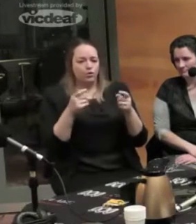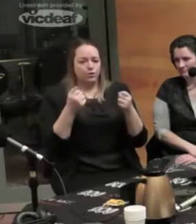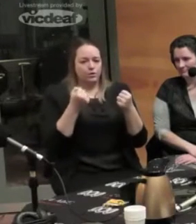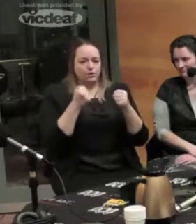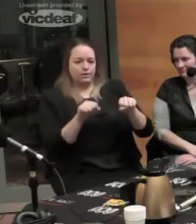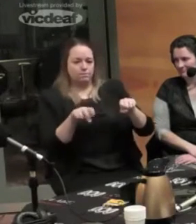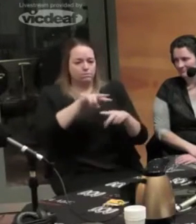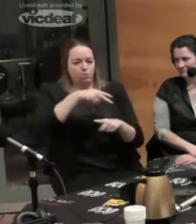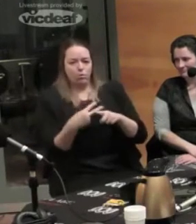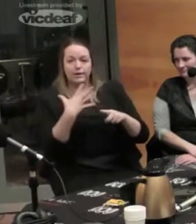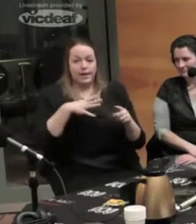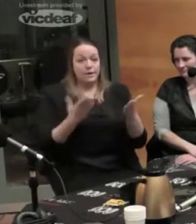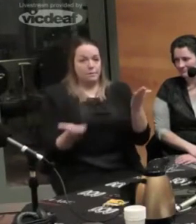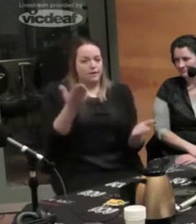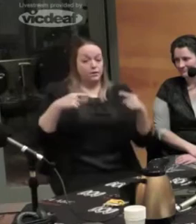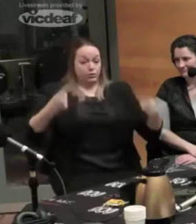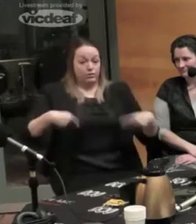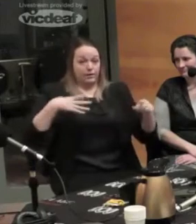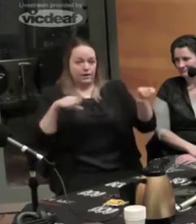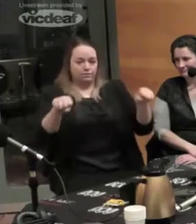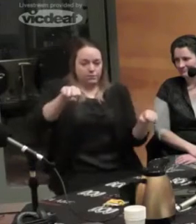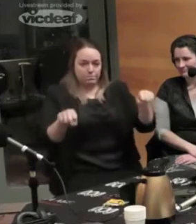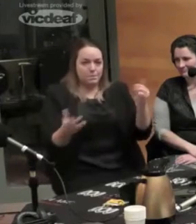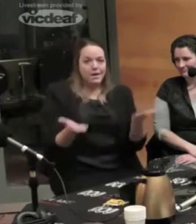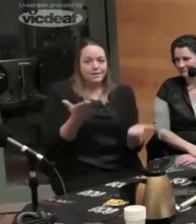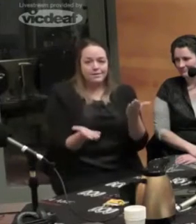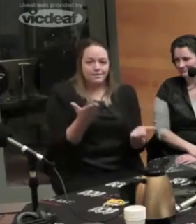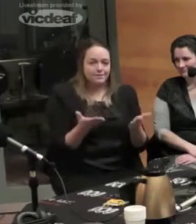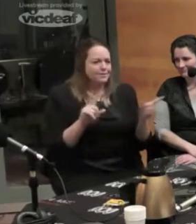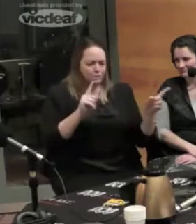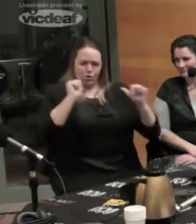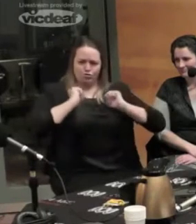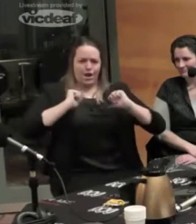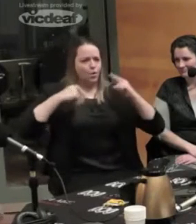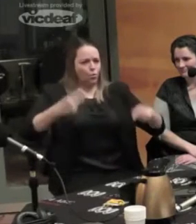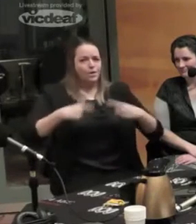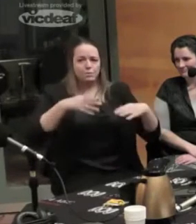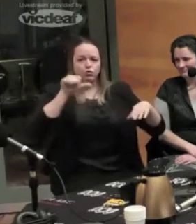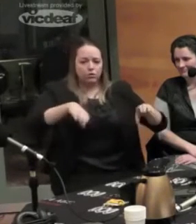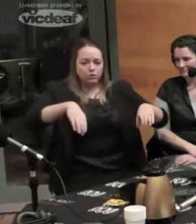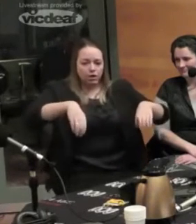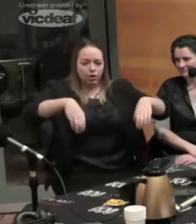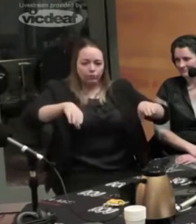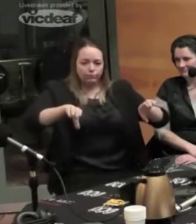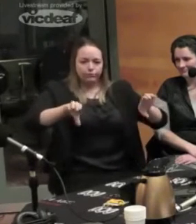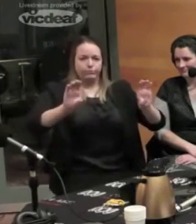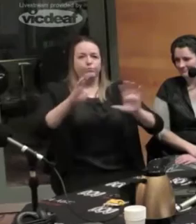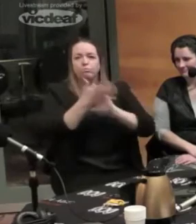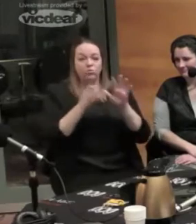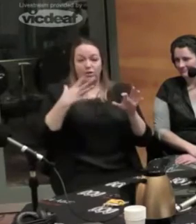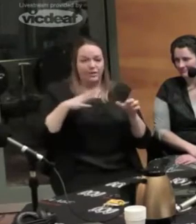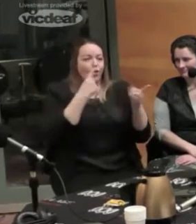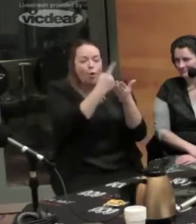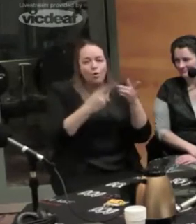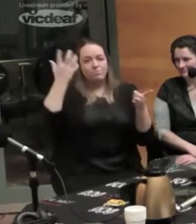you've got to counterbalance with the training wheels on. But aren't the trainer wheels also adjustable, so gradually you lift them higher and higher till the kids don't need them at all? Only if you've got a